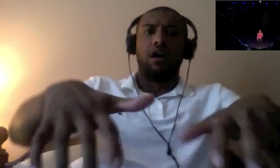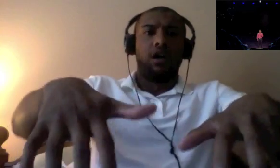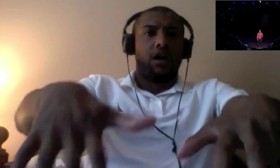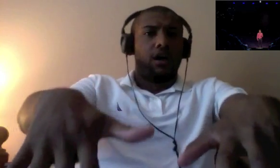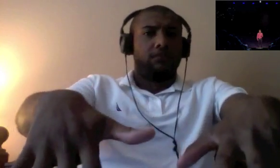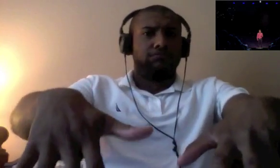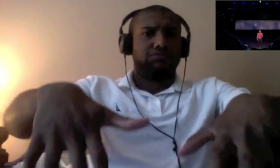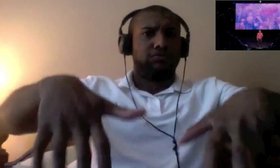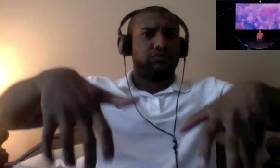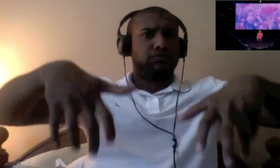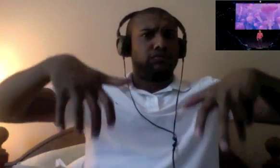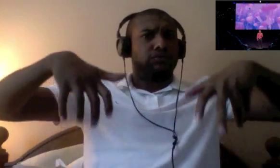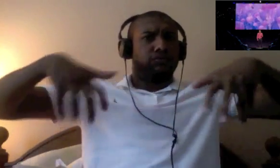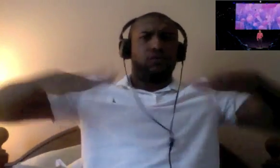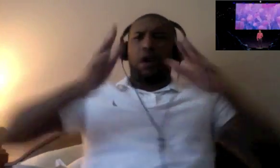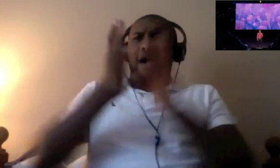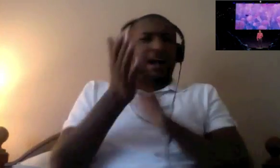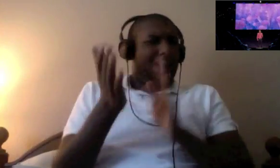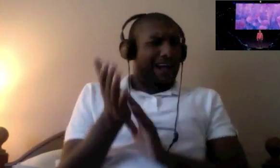room was clapping.